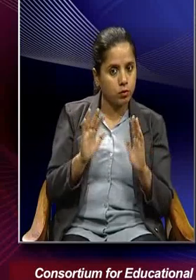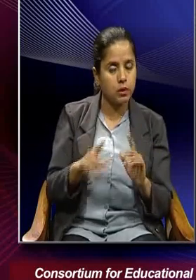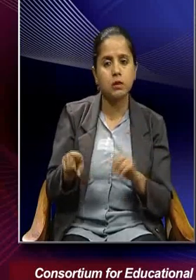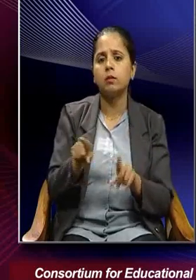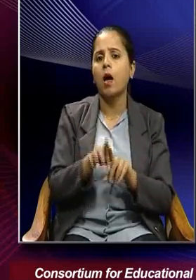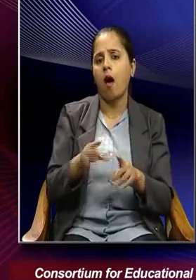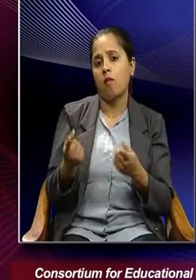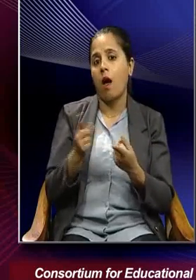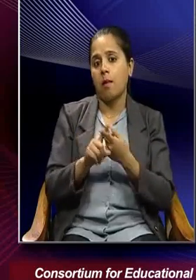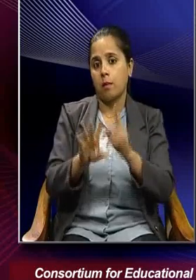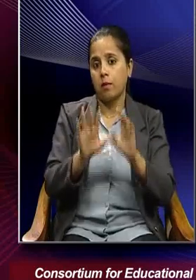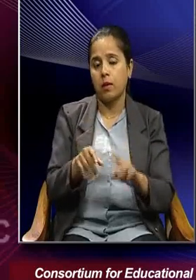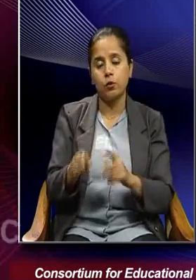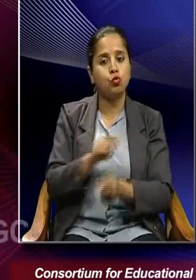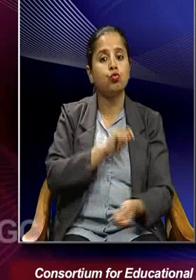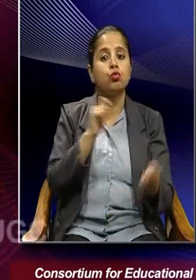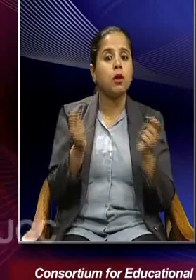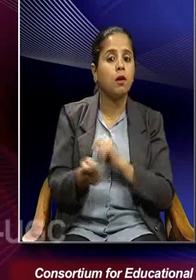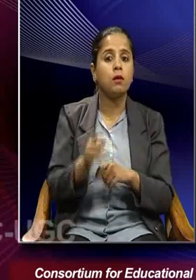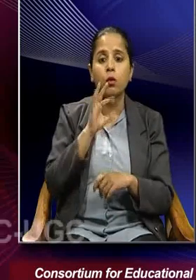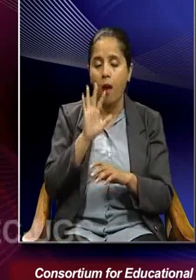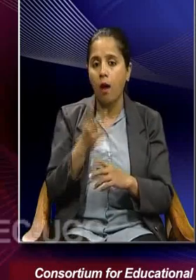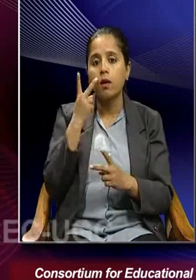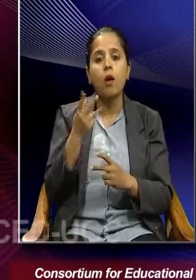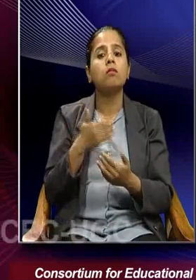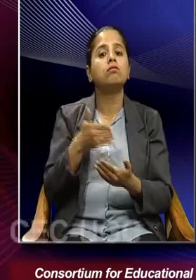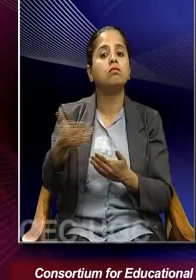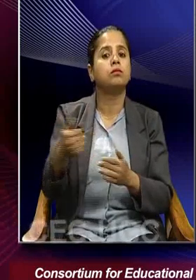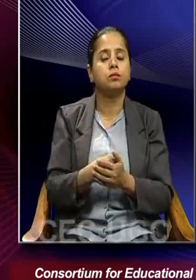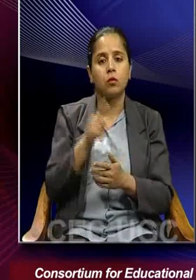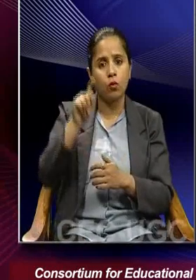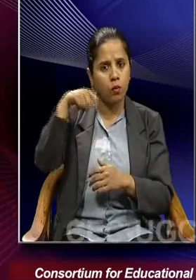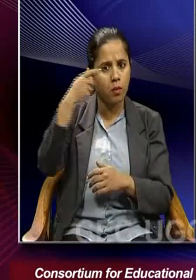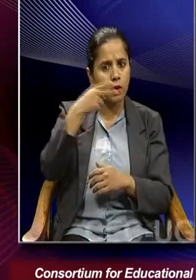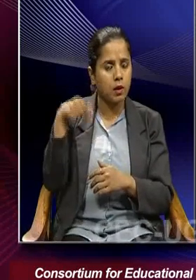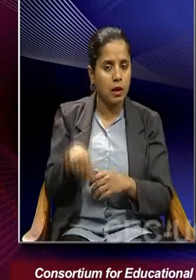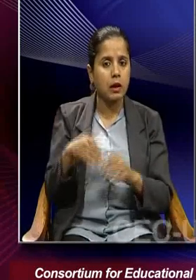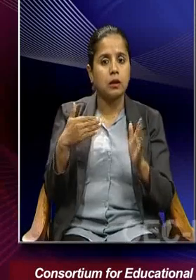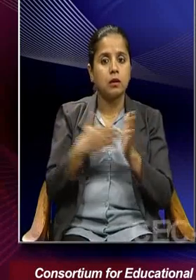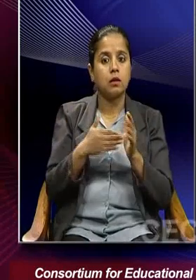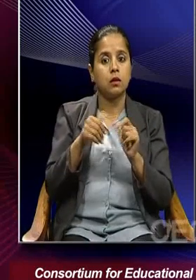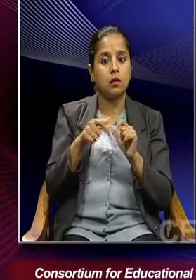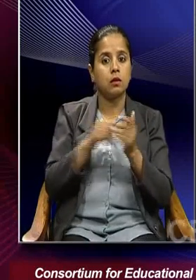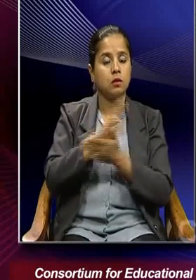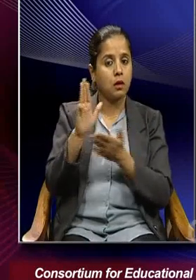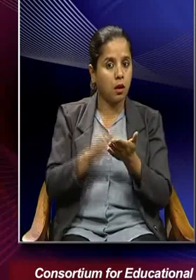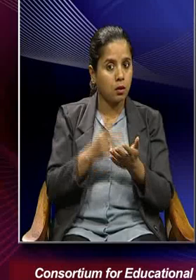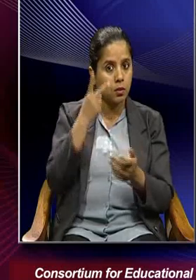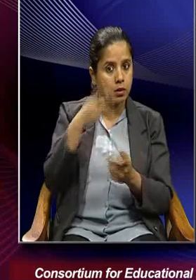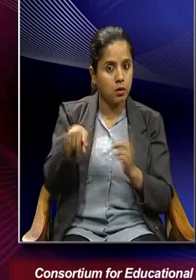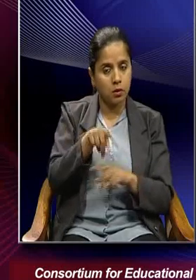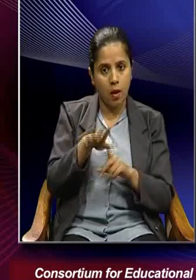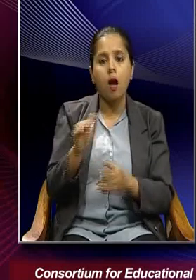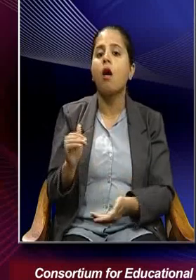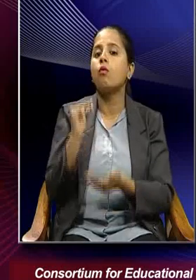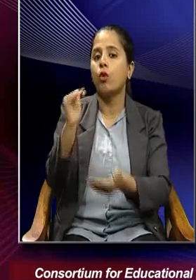also happening, this kind of change is also coming. Then one film, Zakhm, for which this film was also